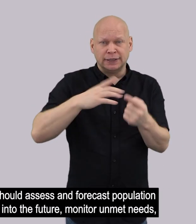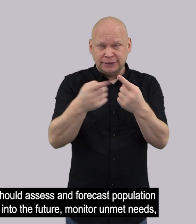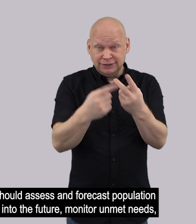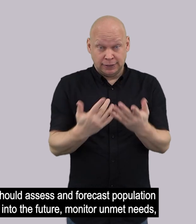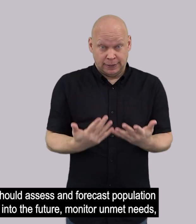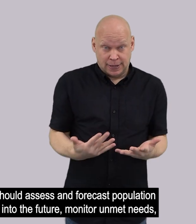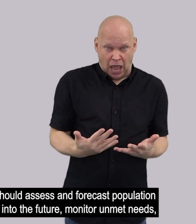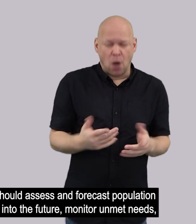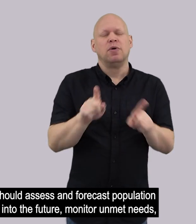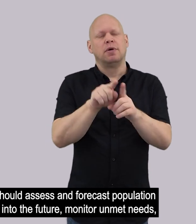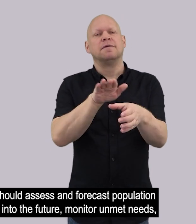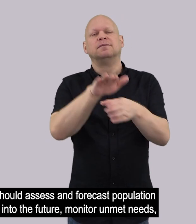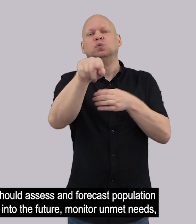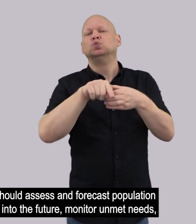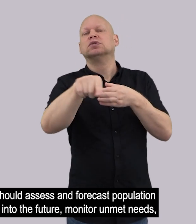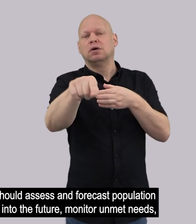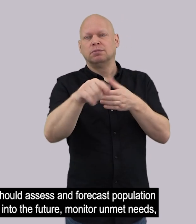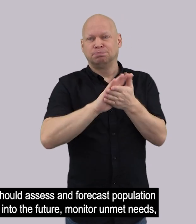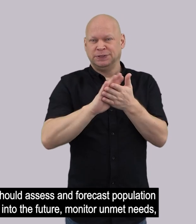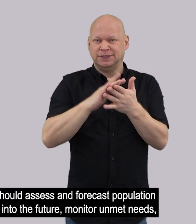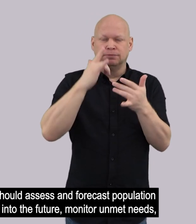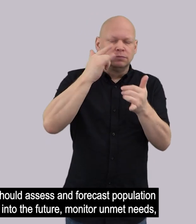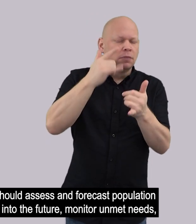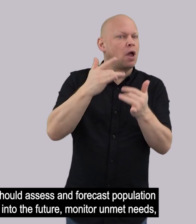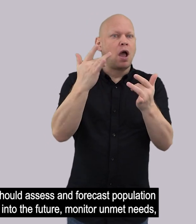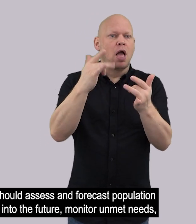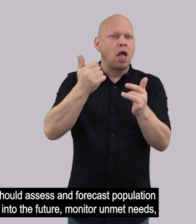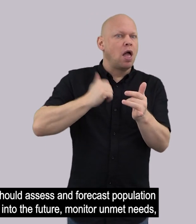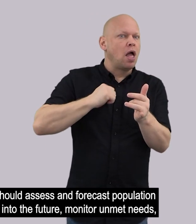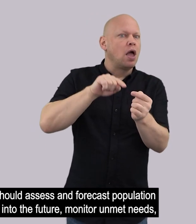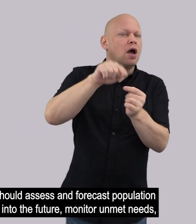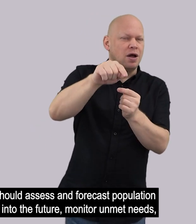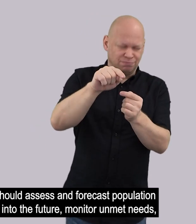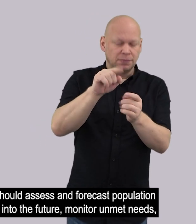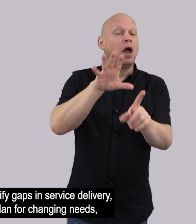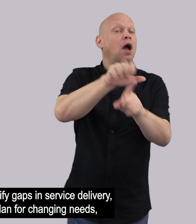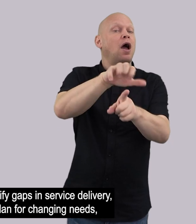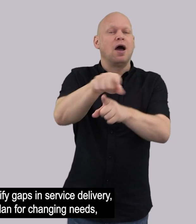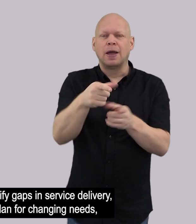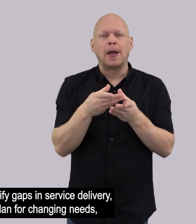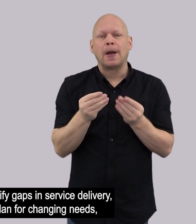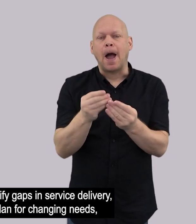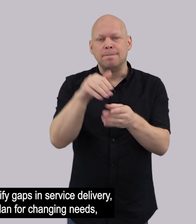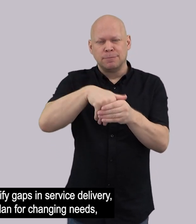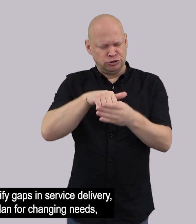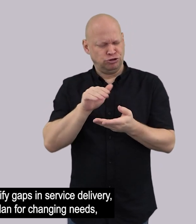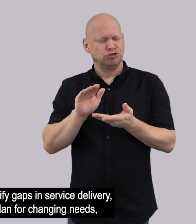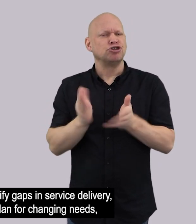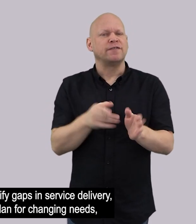This planning should assess and forecast population needs now and into the future, monitor unmet needs, identify gaps in service